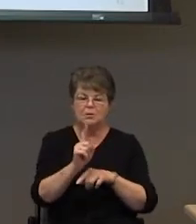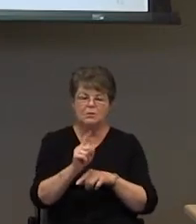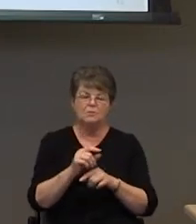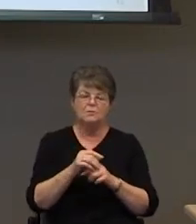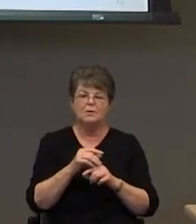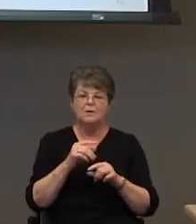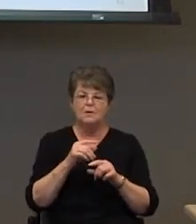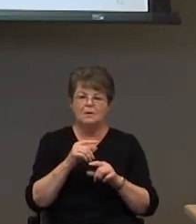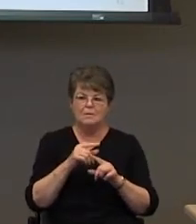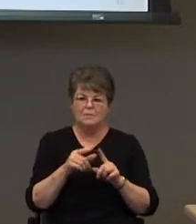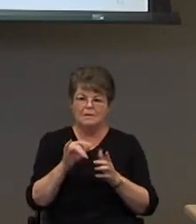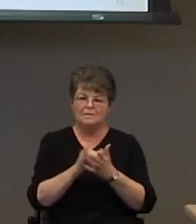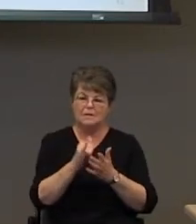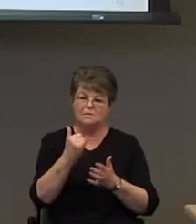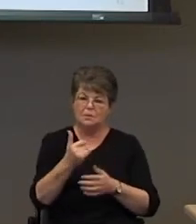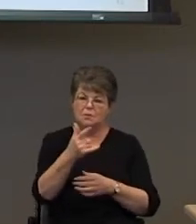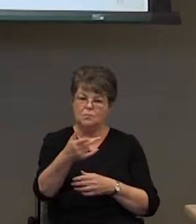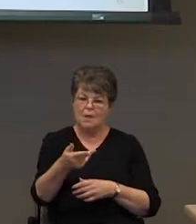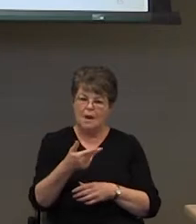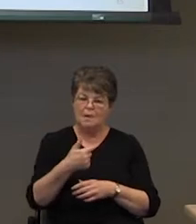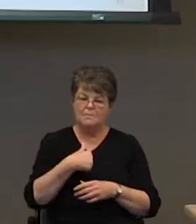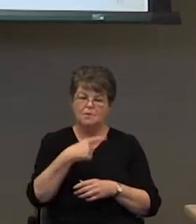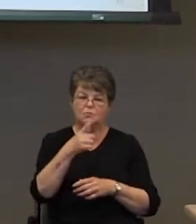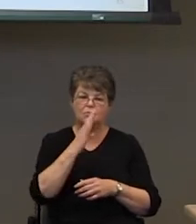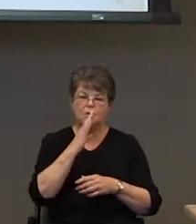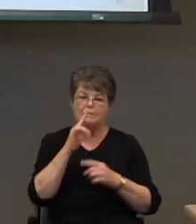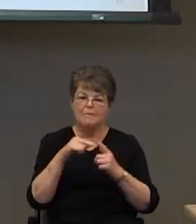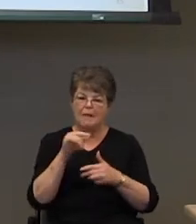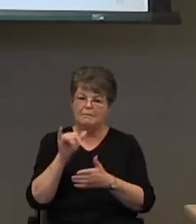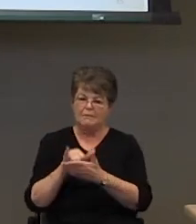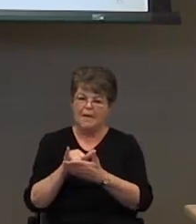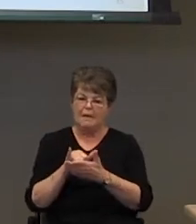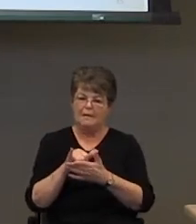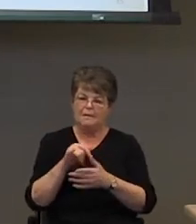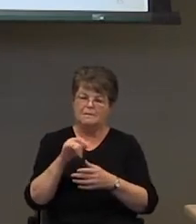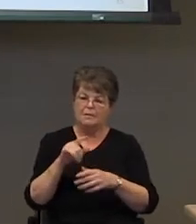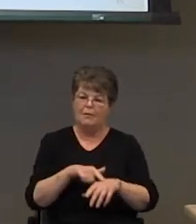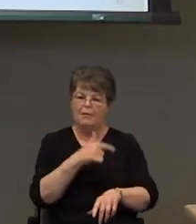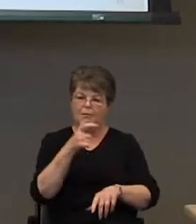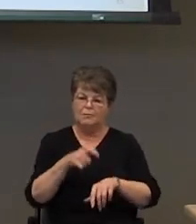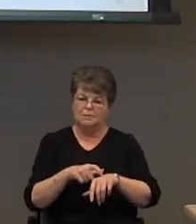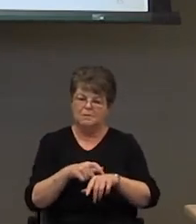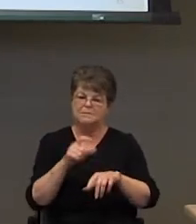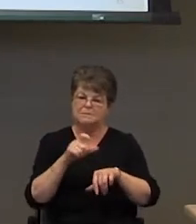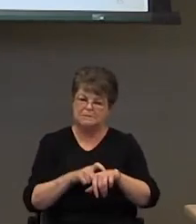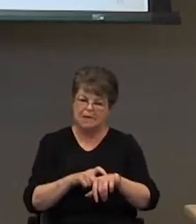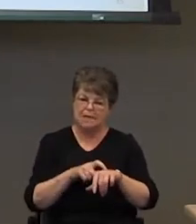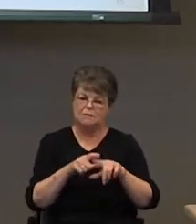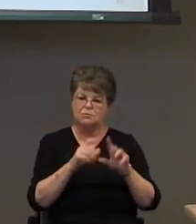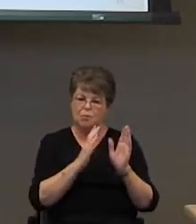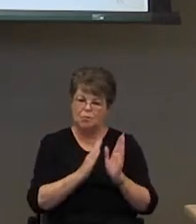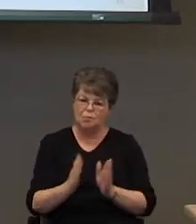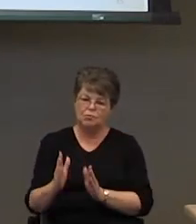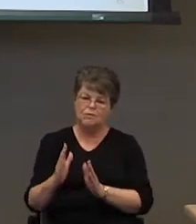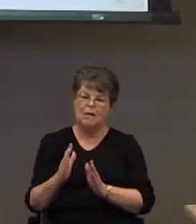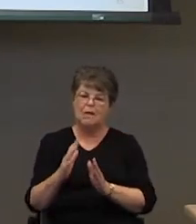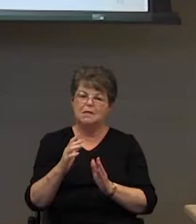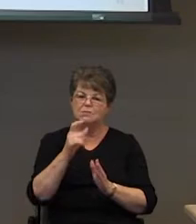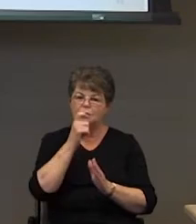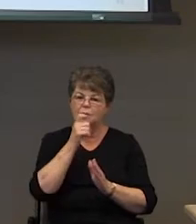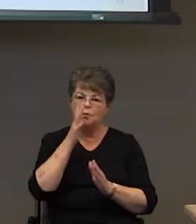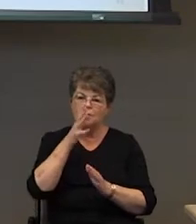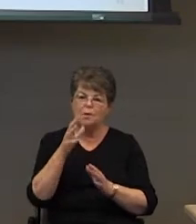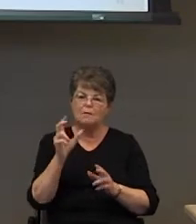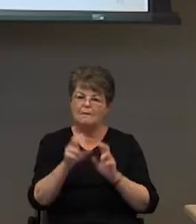derogatory, but this is why you hired me. You've been talking about it a long, long time. It's time to organize the entities that are going to be the investors in